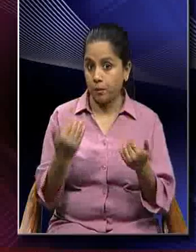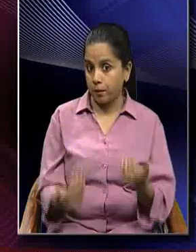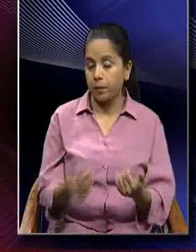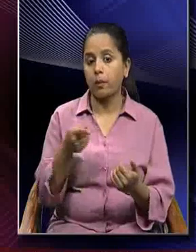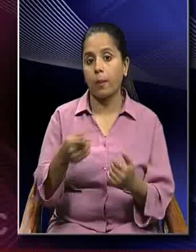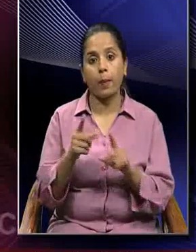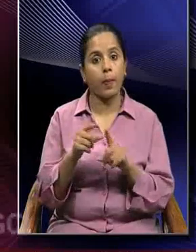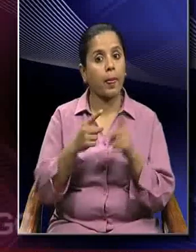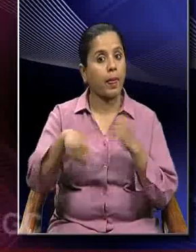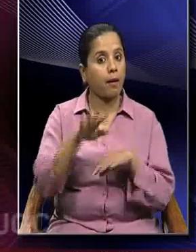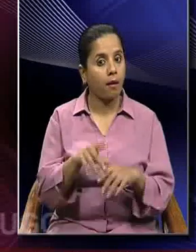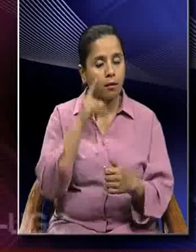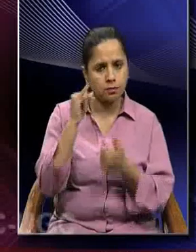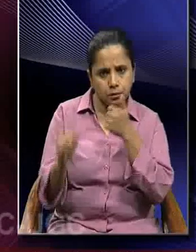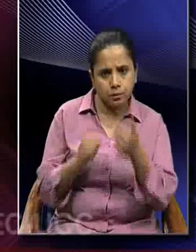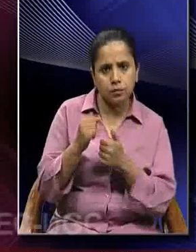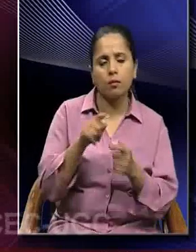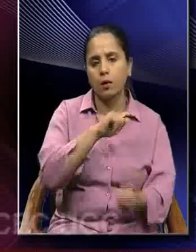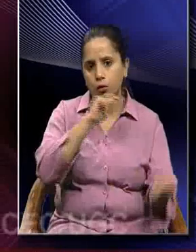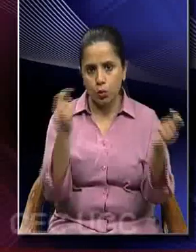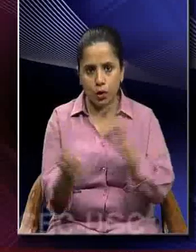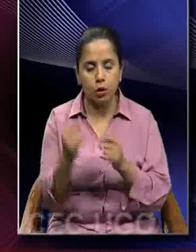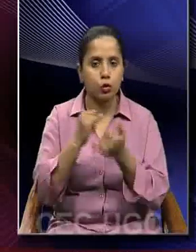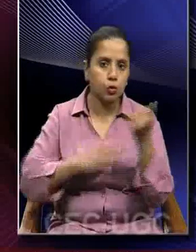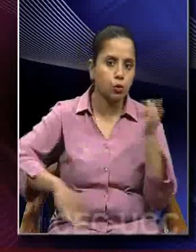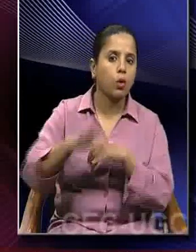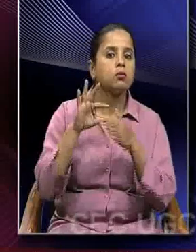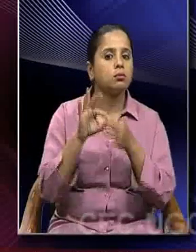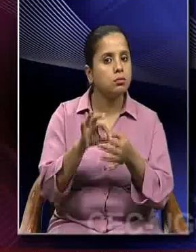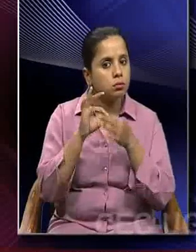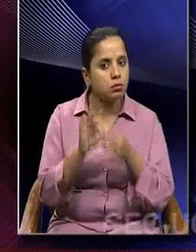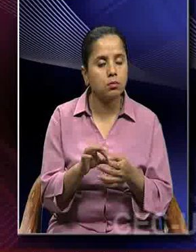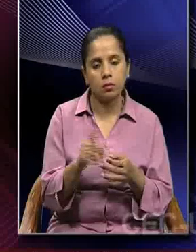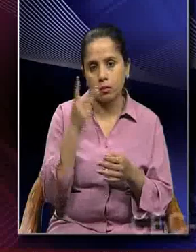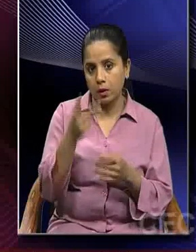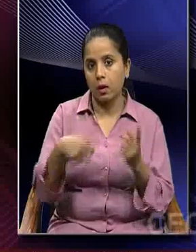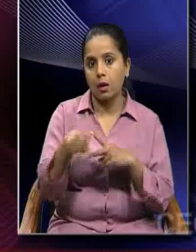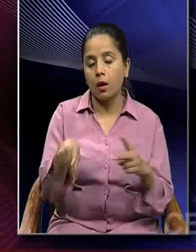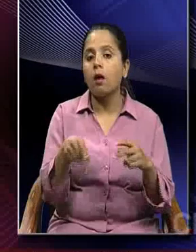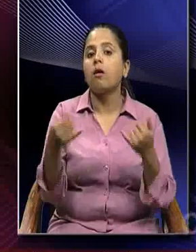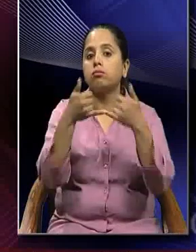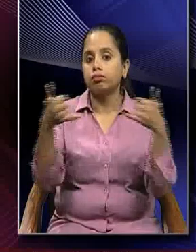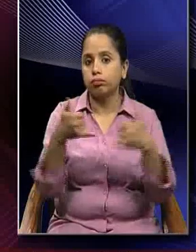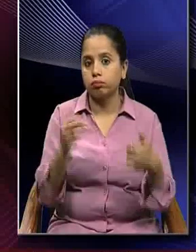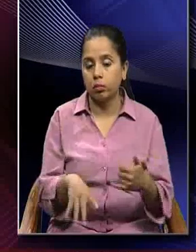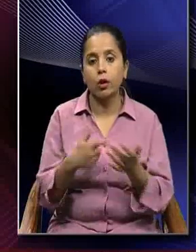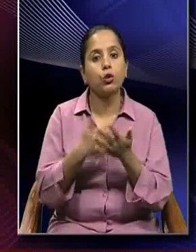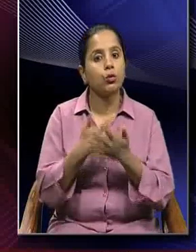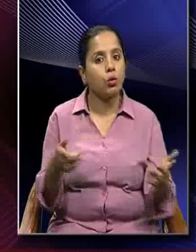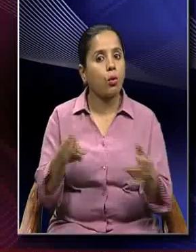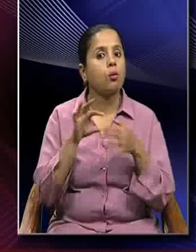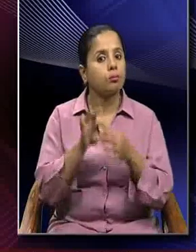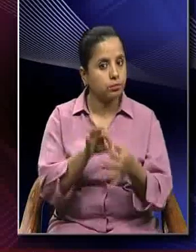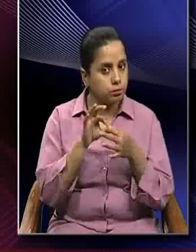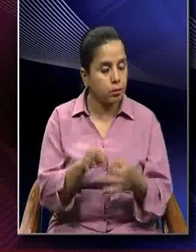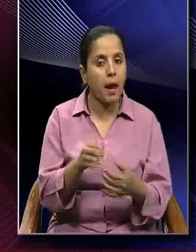carried out to critique and transform social relations by uncovering the underlying sources of these relations